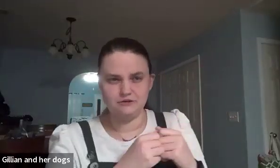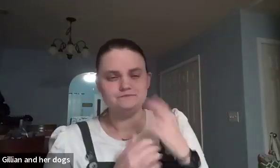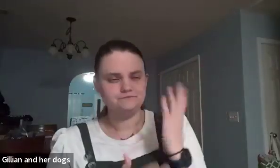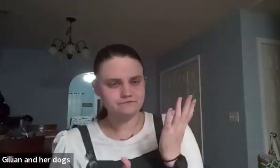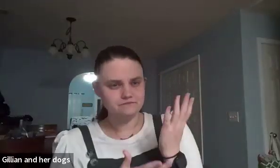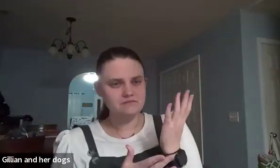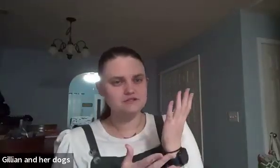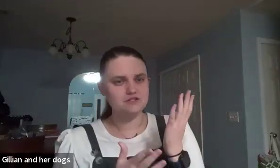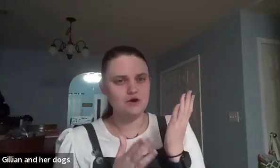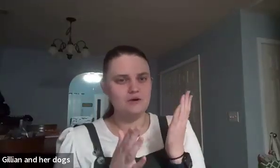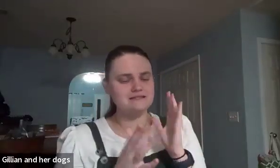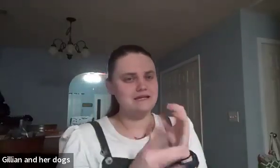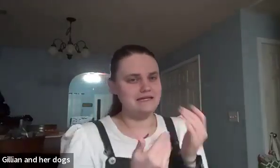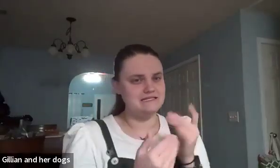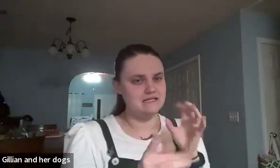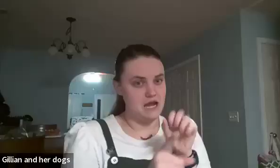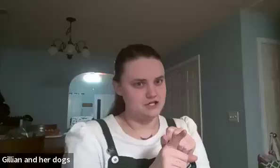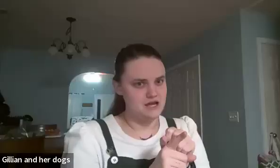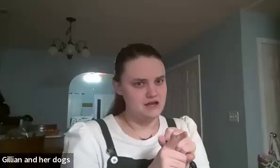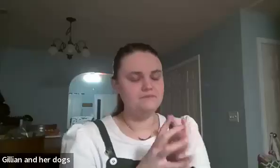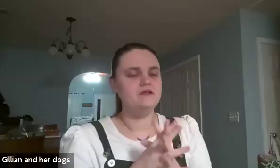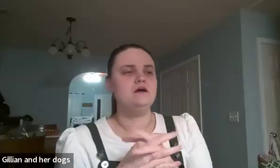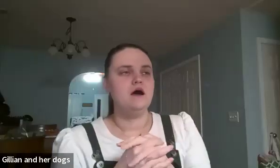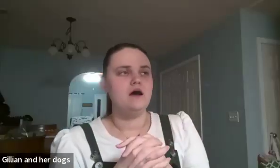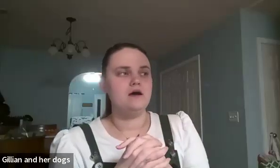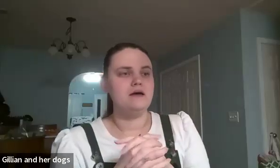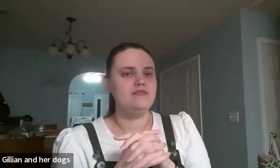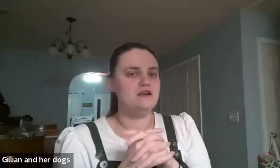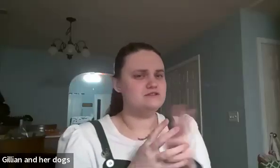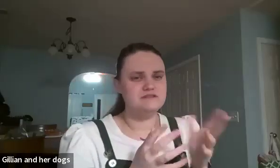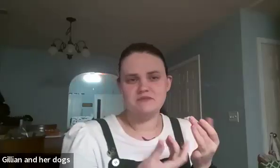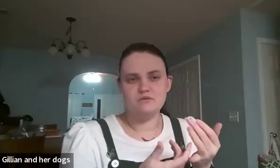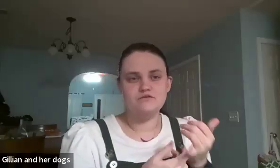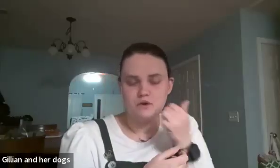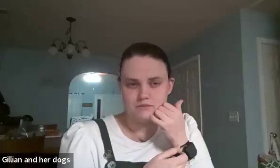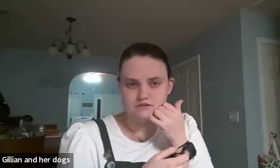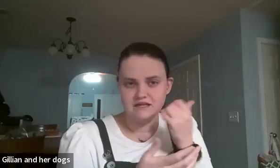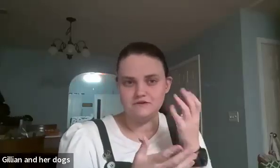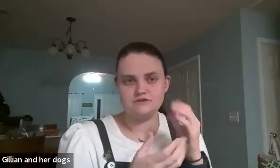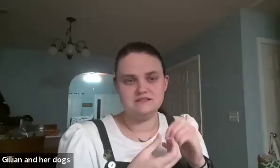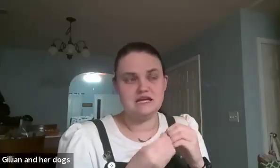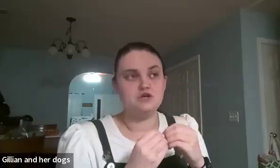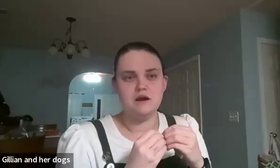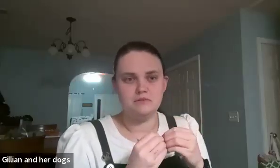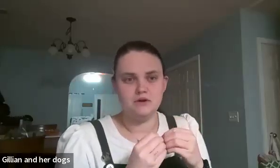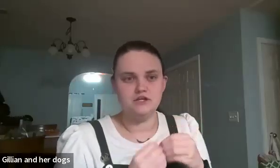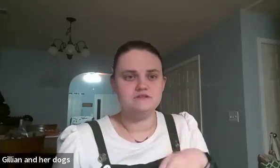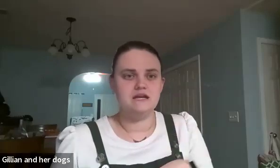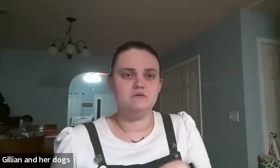deal. So it's kind of easy to catch that. And then also same thing with phone numbers. Like if you're saying your number and you said it